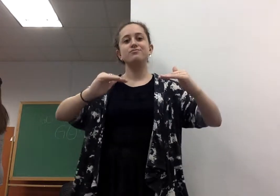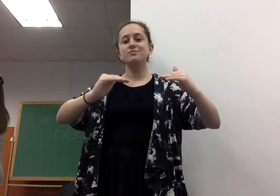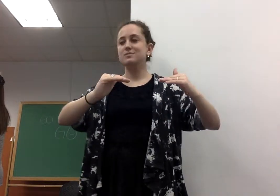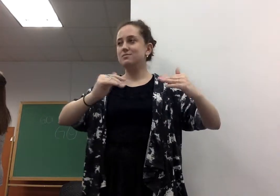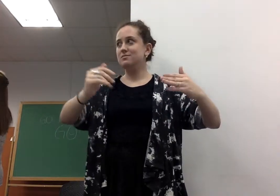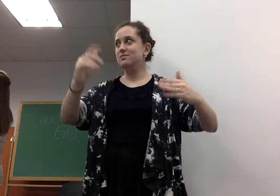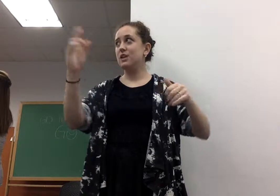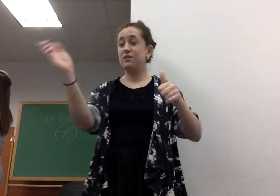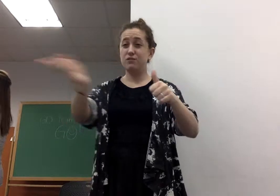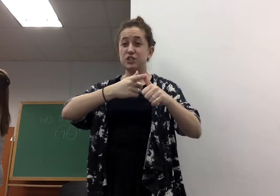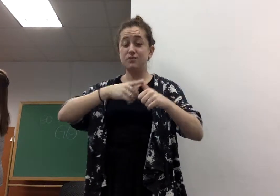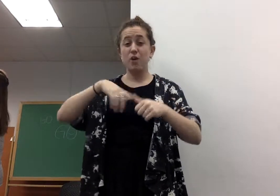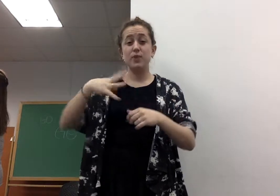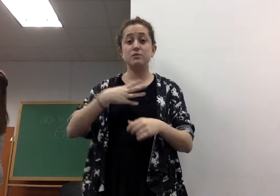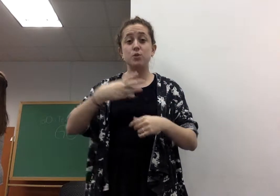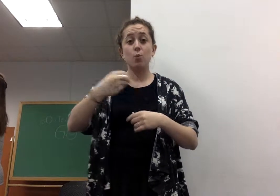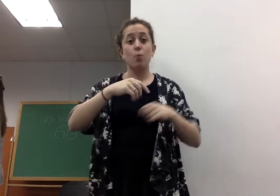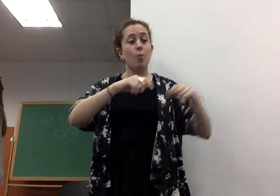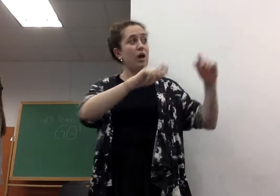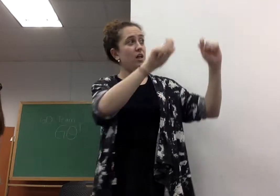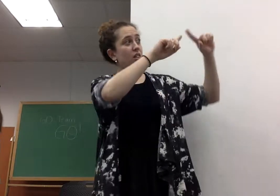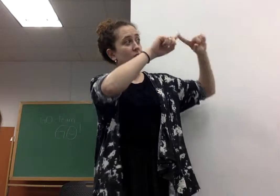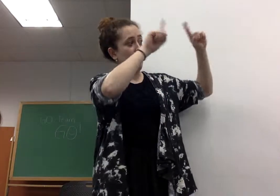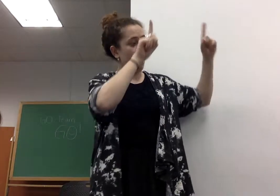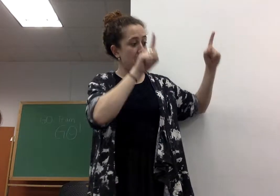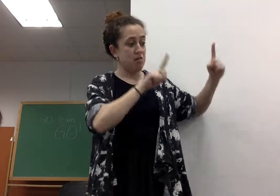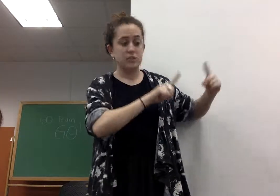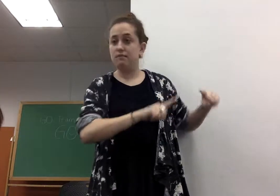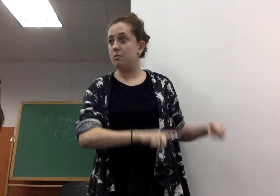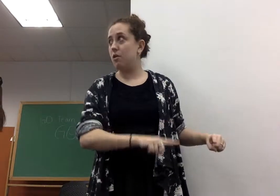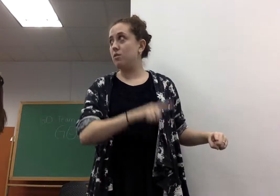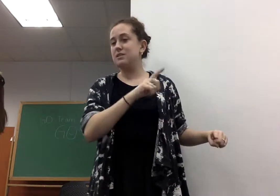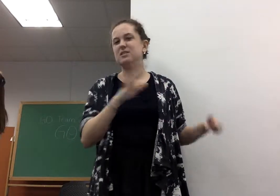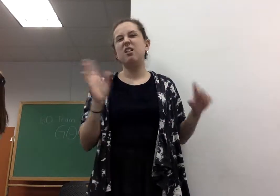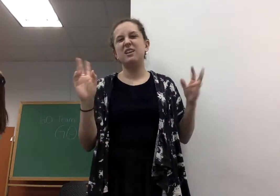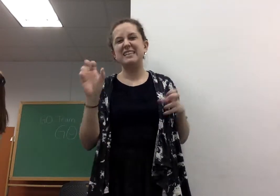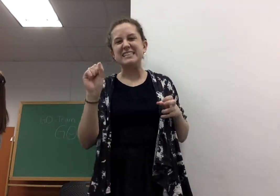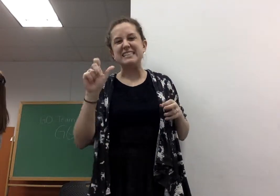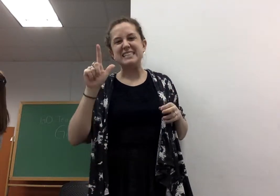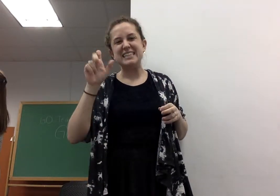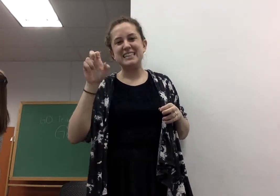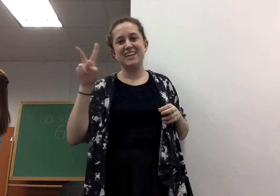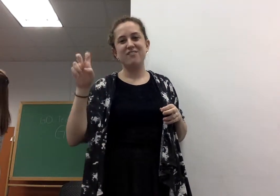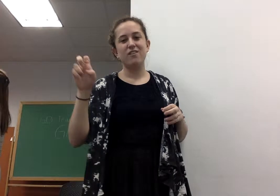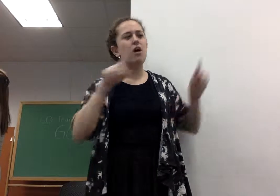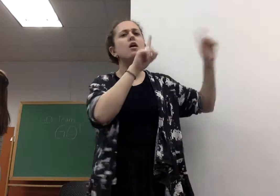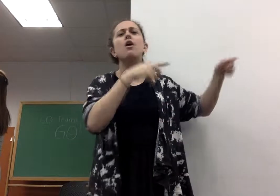the white down here that surrounds the outside of the bone. It tends to be a sleeve that surrounds the bone. What do we call this sleeve? Does anybody look ahead in their